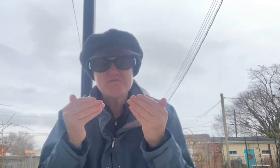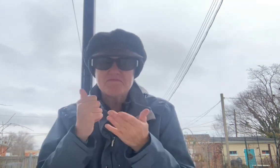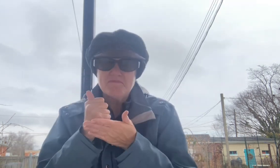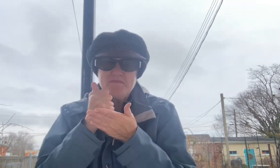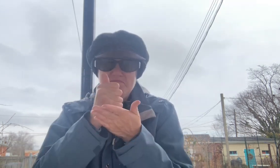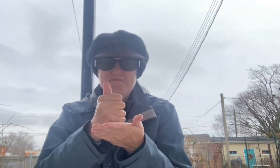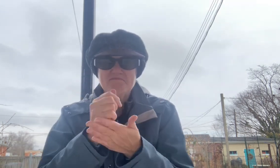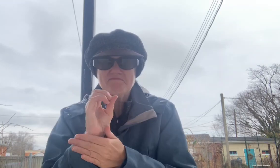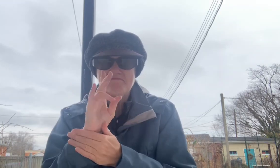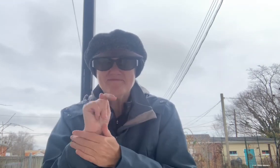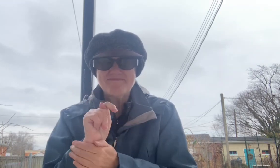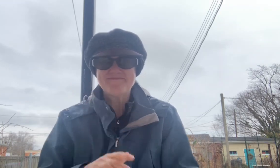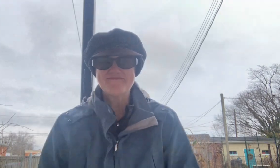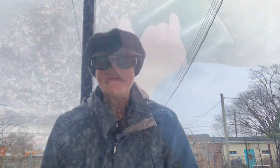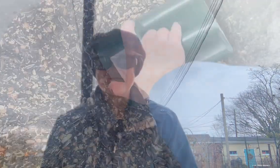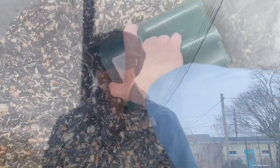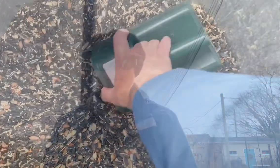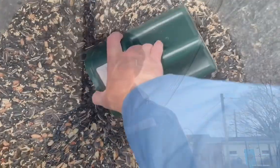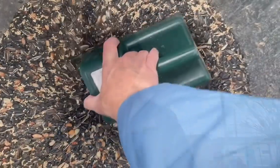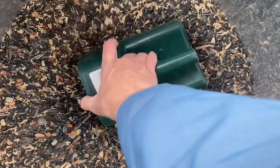let's go ahead and help them out.